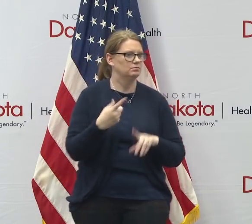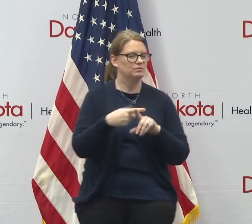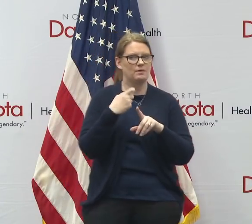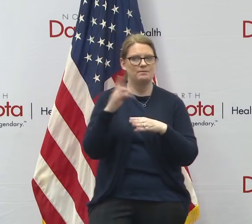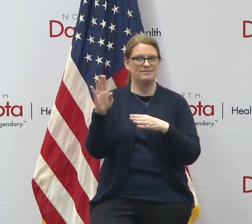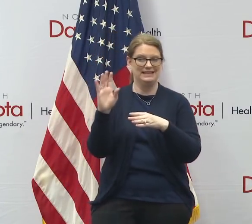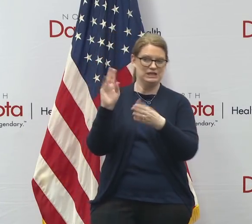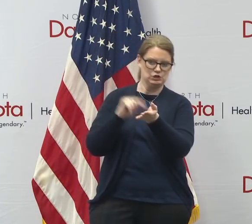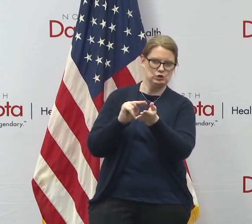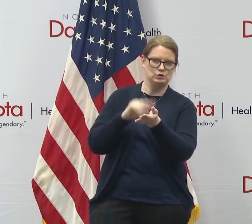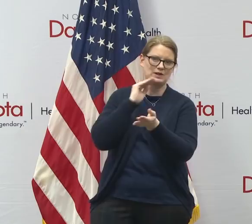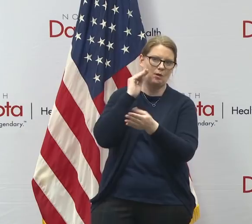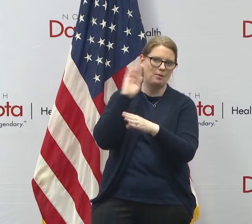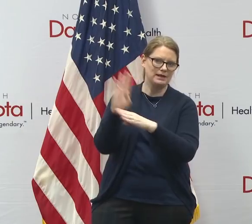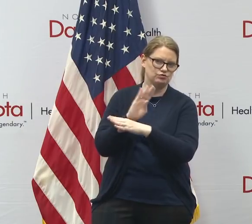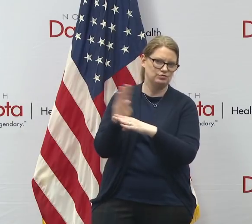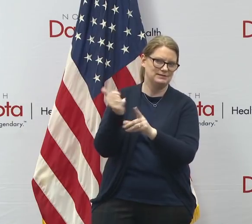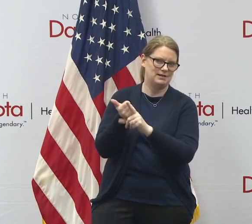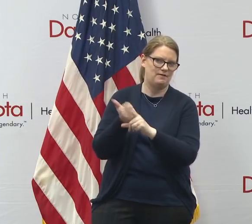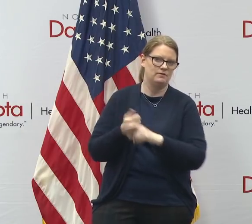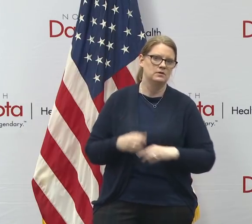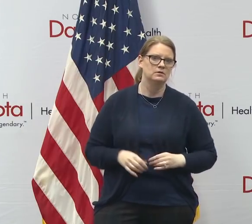industry.